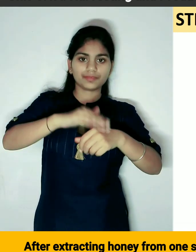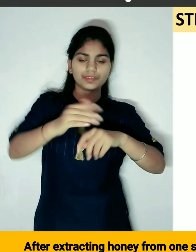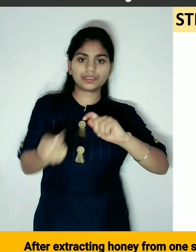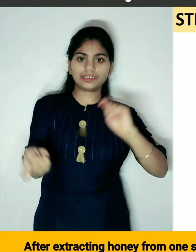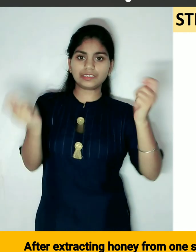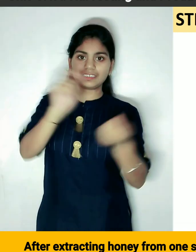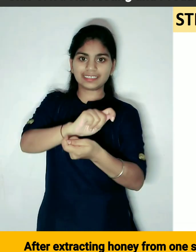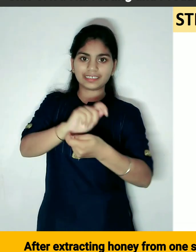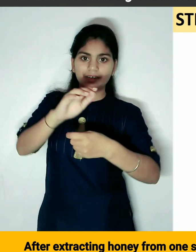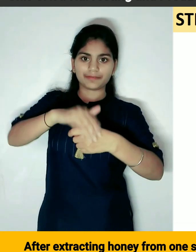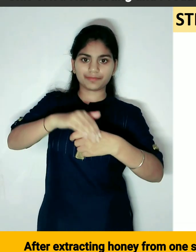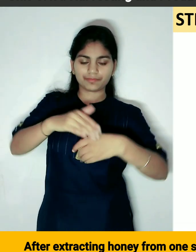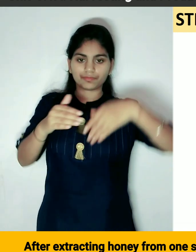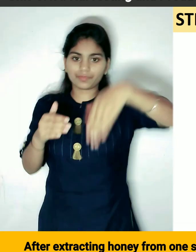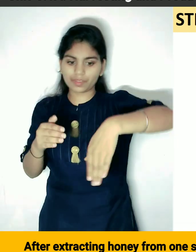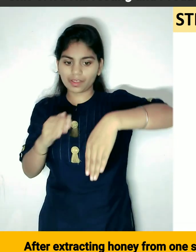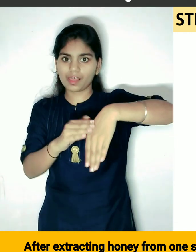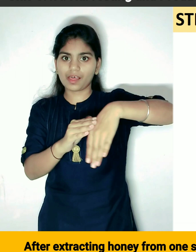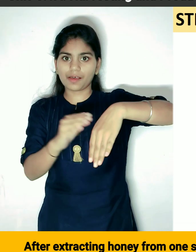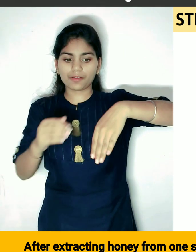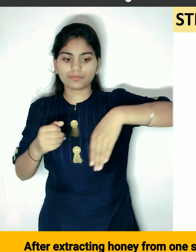other side.